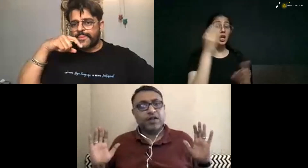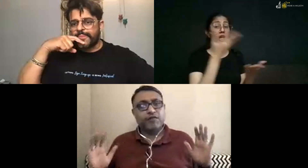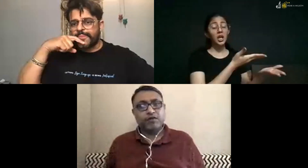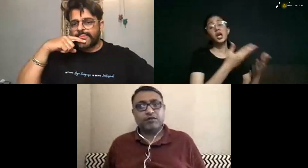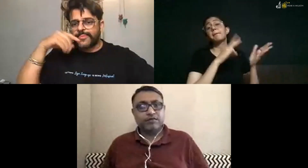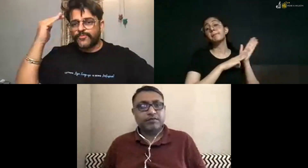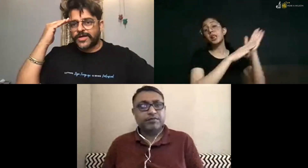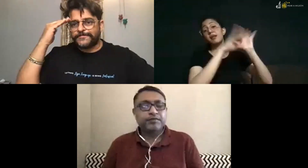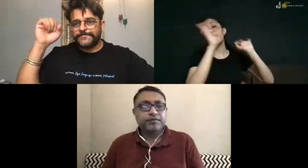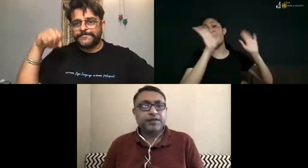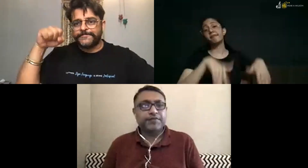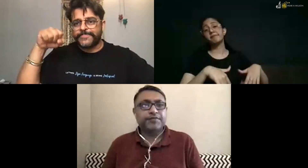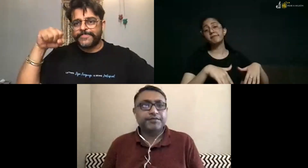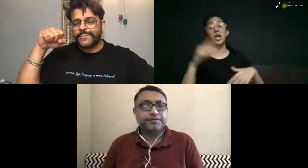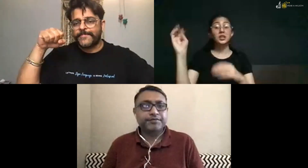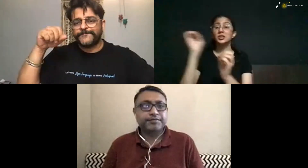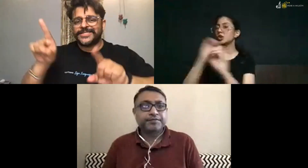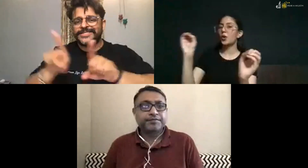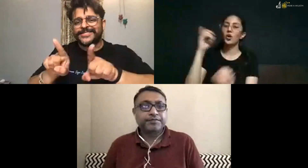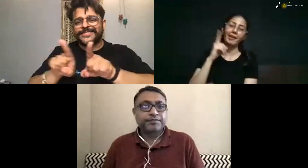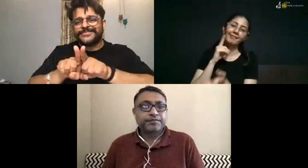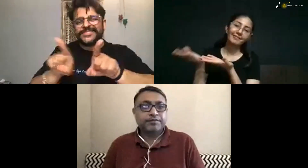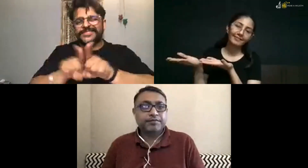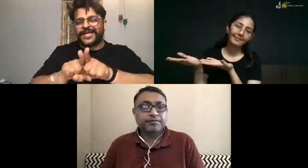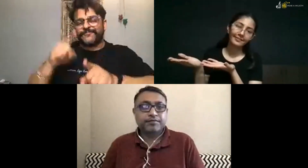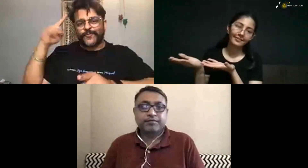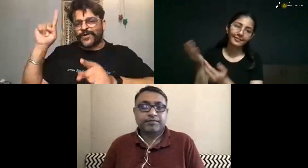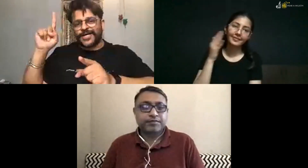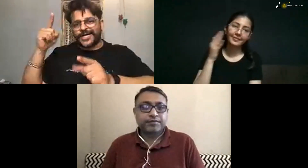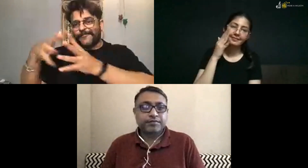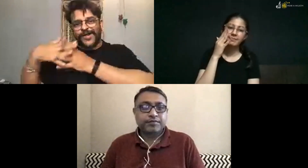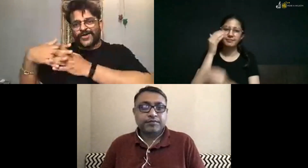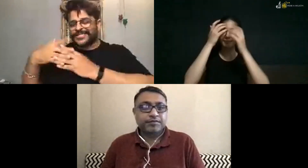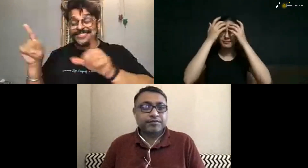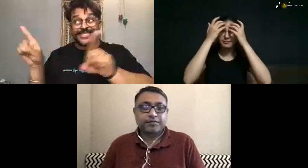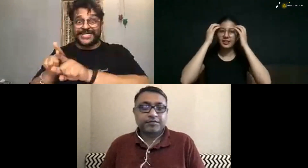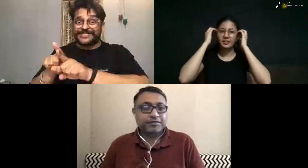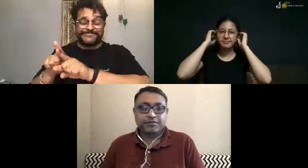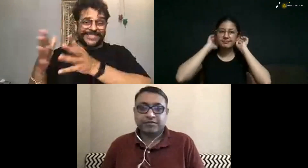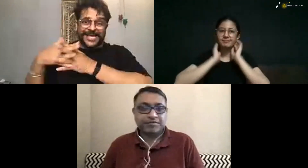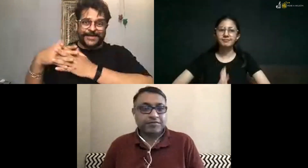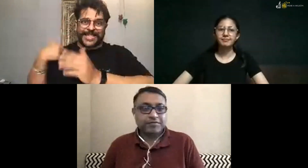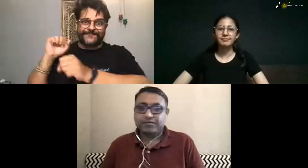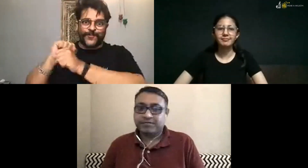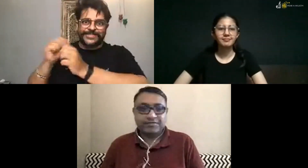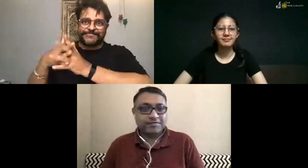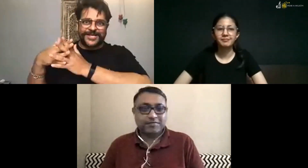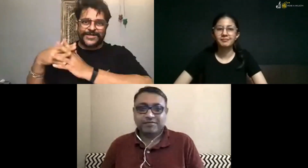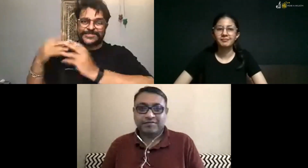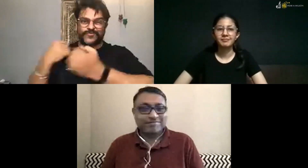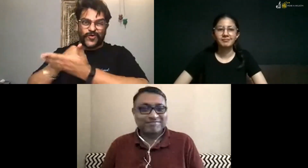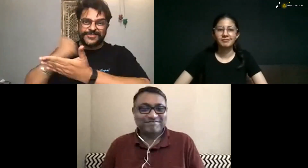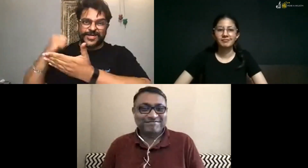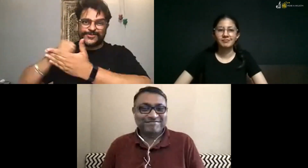none for the deaf. Yeah. Yeah, same for in the US. Same in the